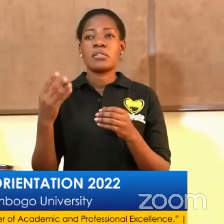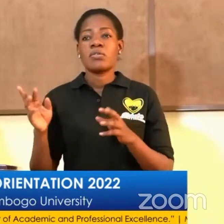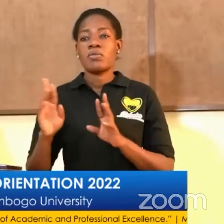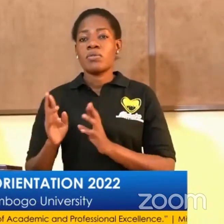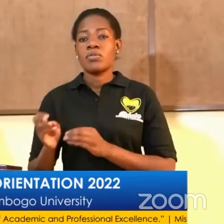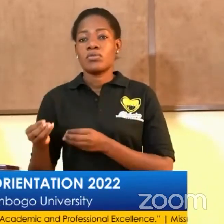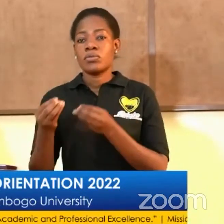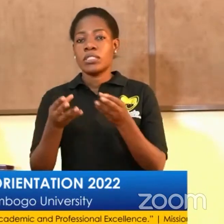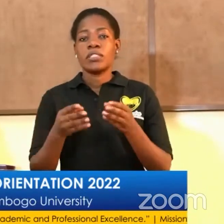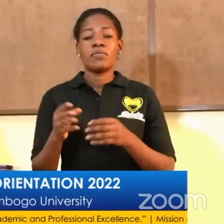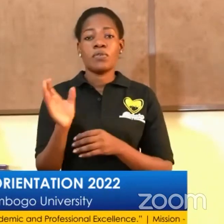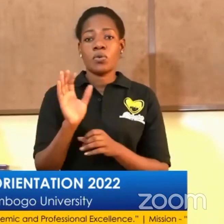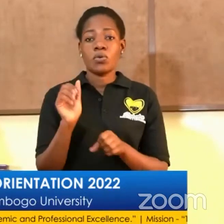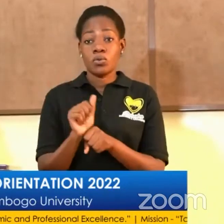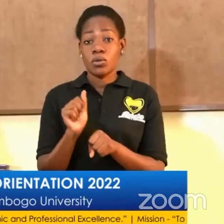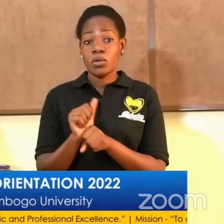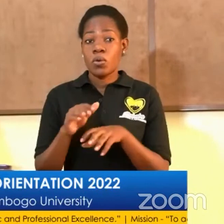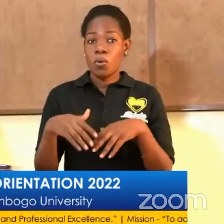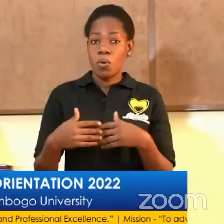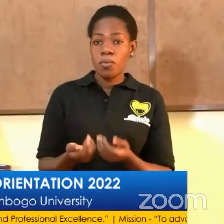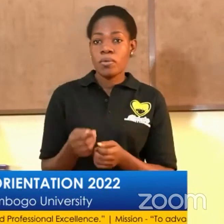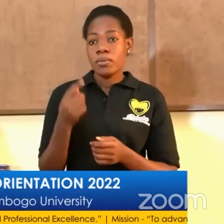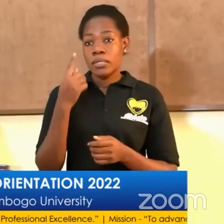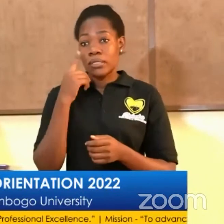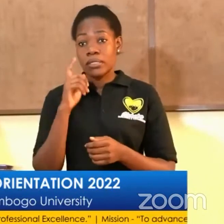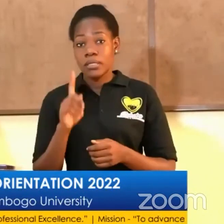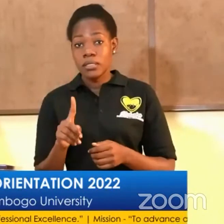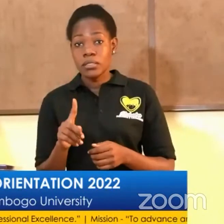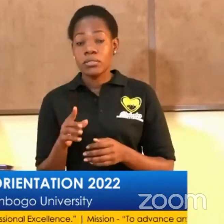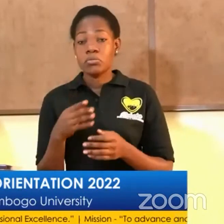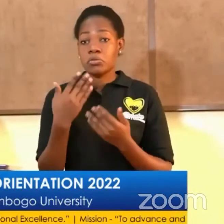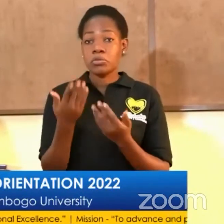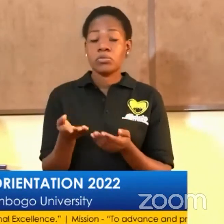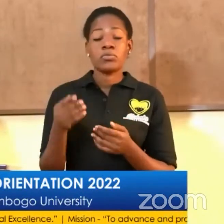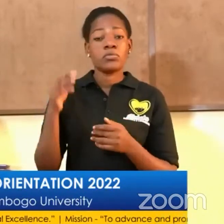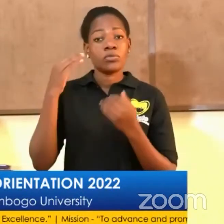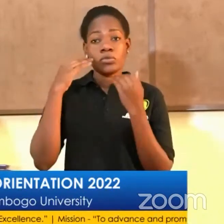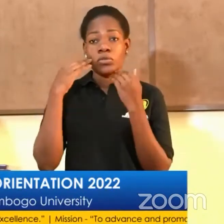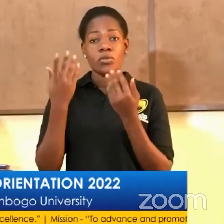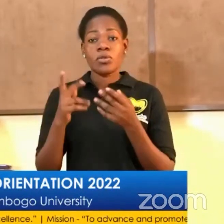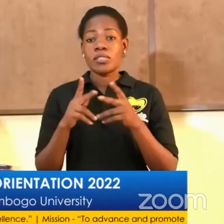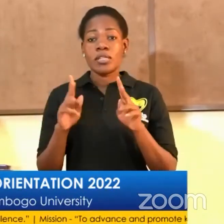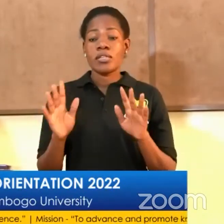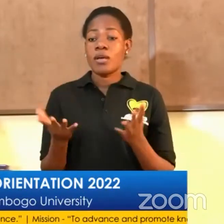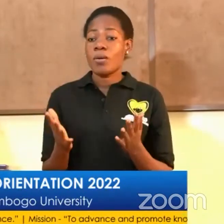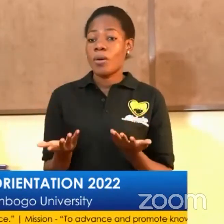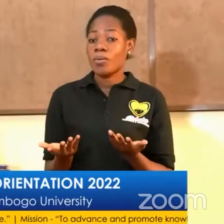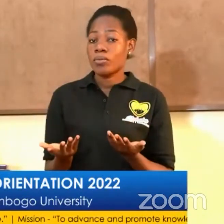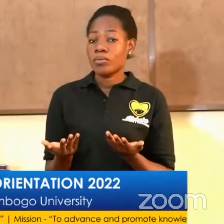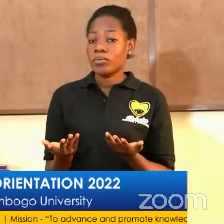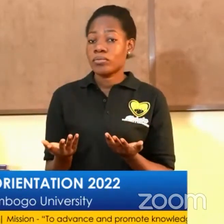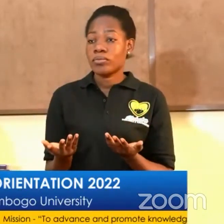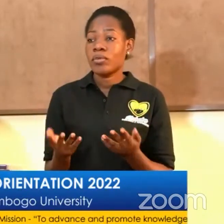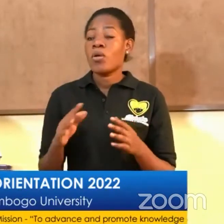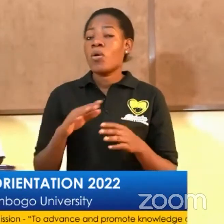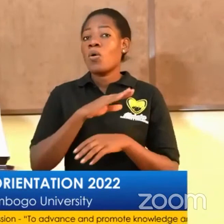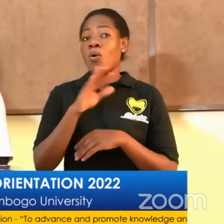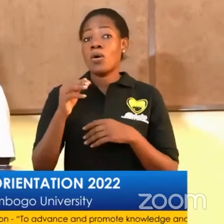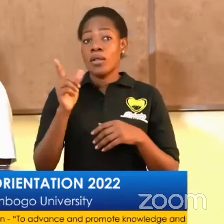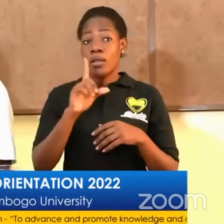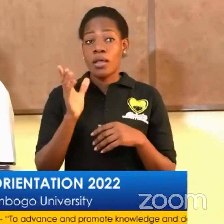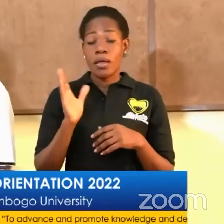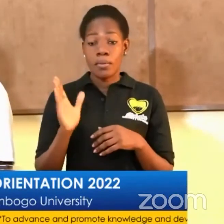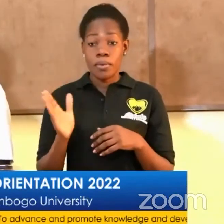courseworks or assignments, and you don't know where to begin from. In all our libraries, we